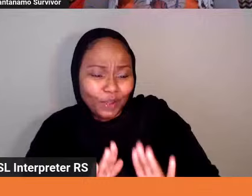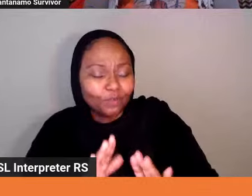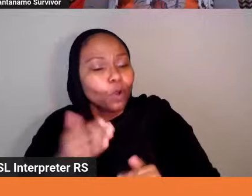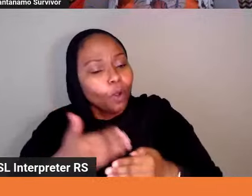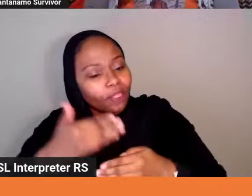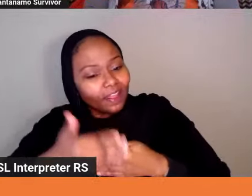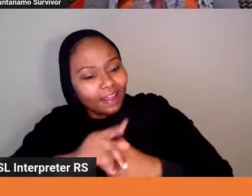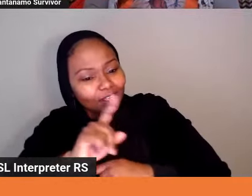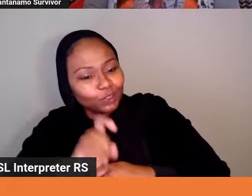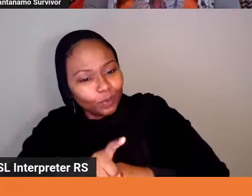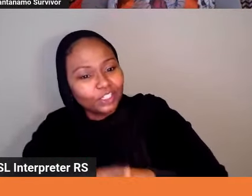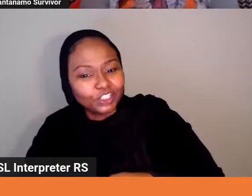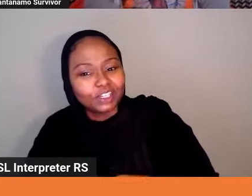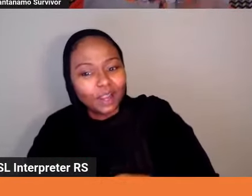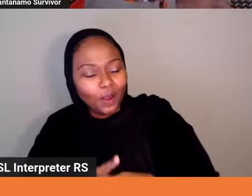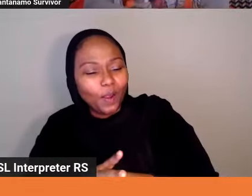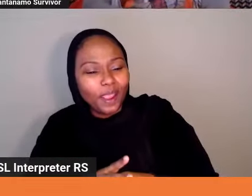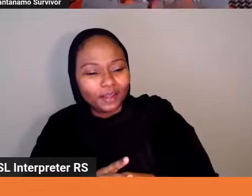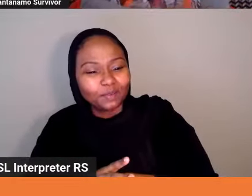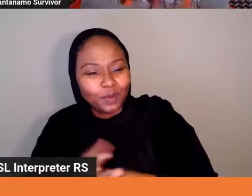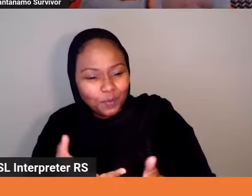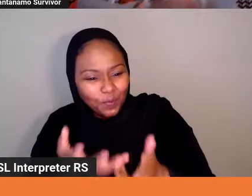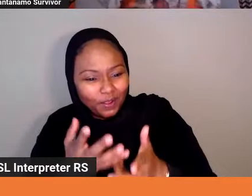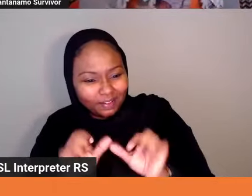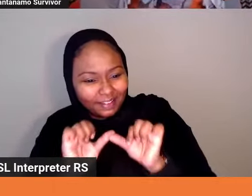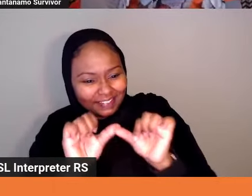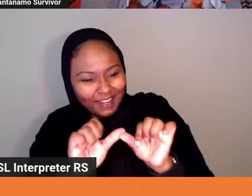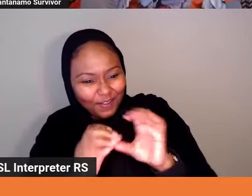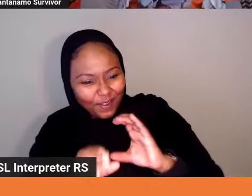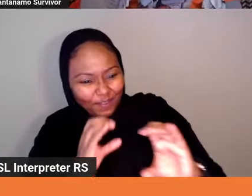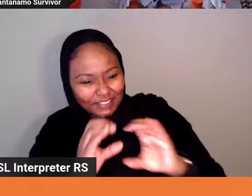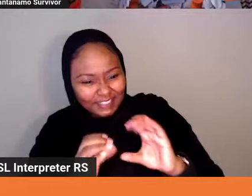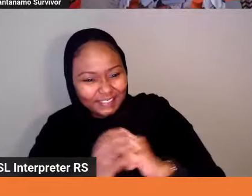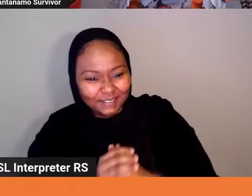question, and we'll hear more from you soon. Thank you. Yeah, okay.